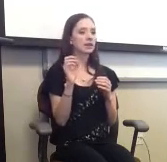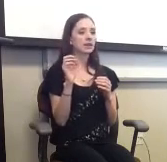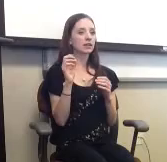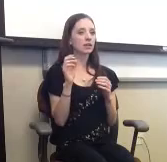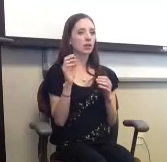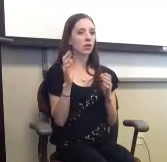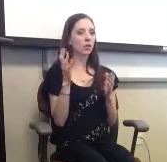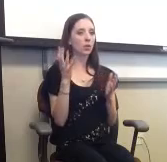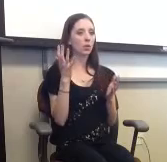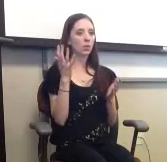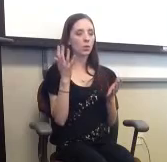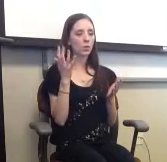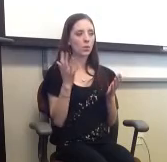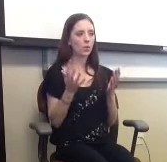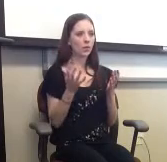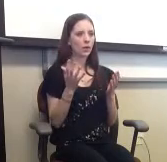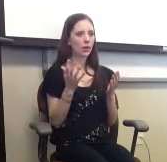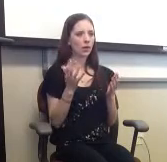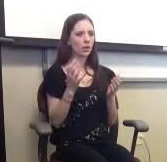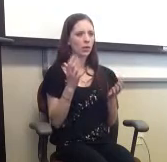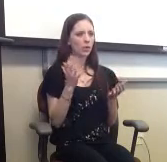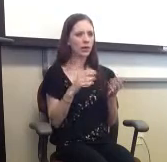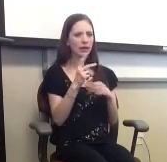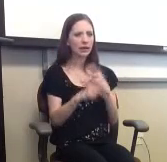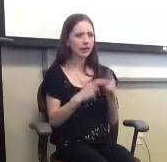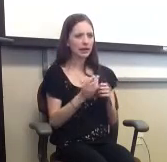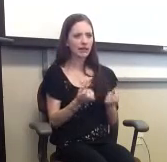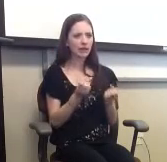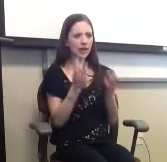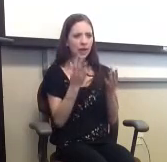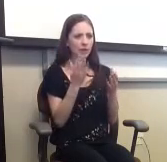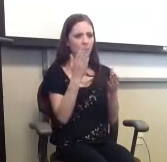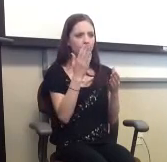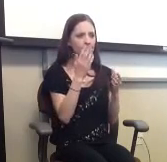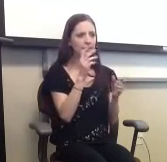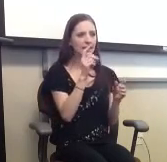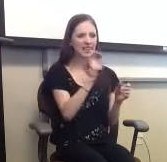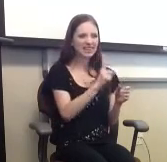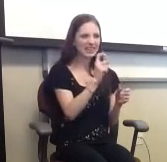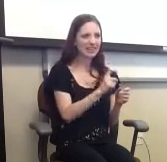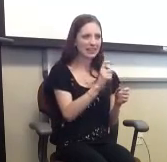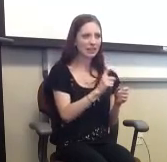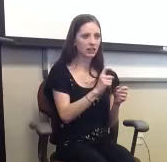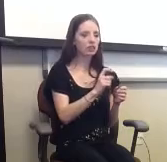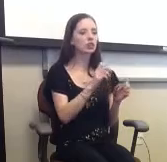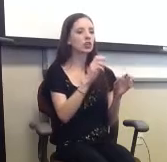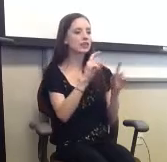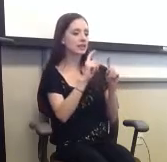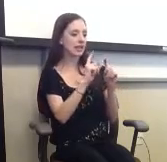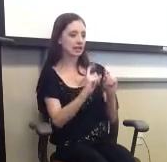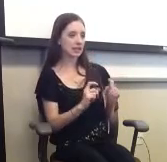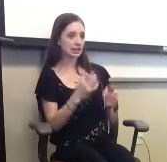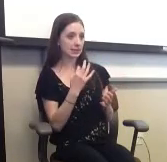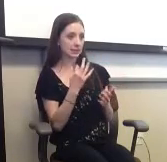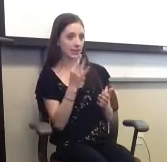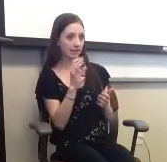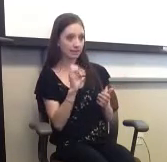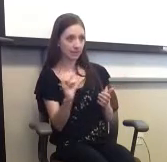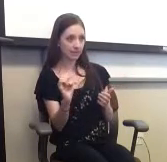need? So you don't want any milestones, just the assessment. So just the assessment fee, and you can do that while they're in status 10, because again,